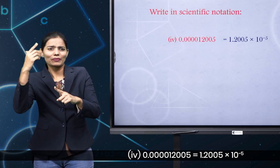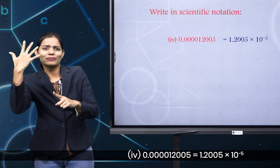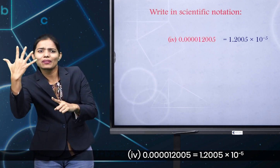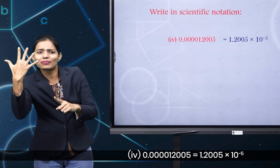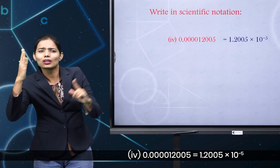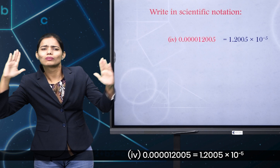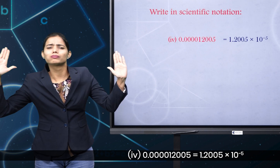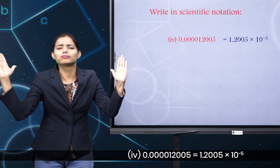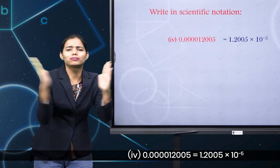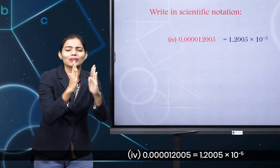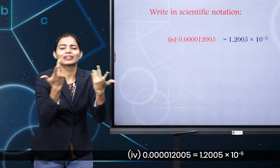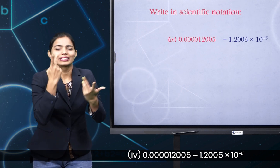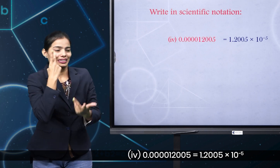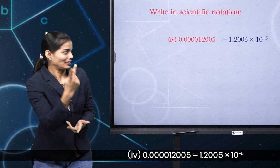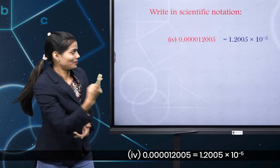1.2005 into 10 power minus 5.